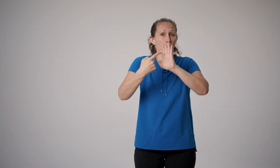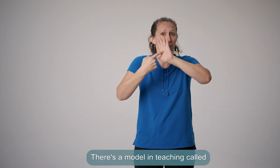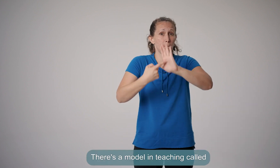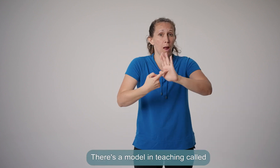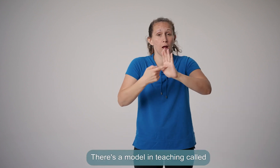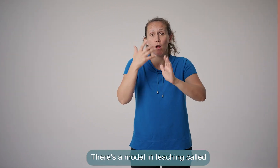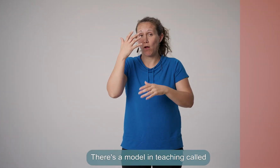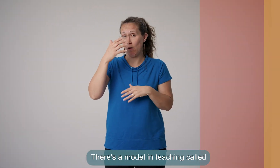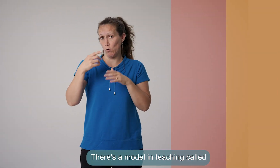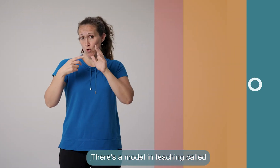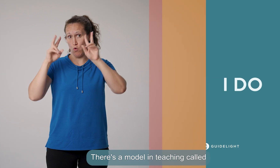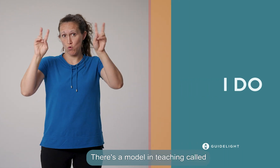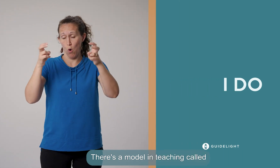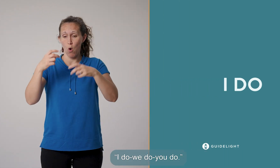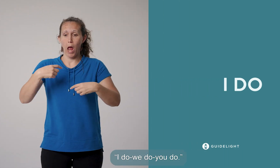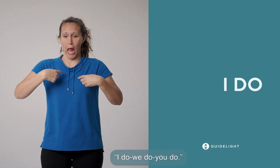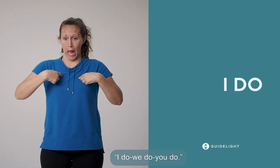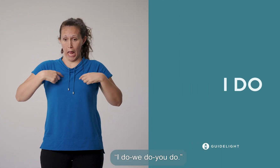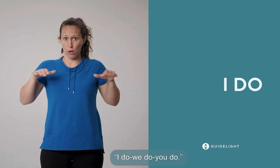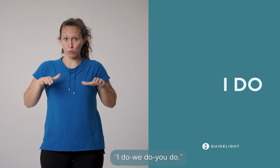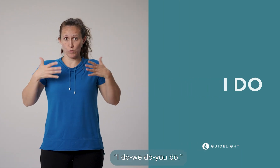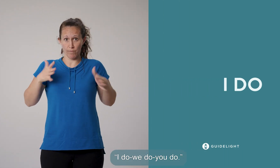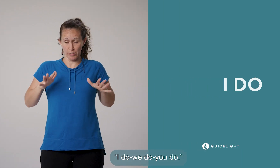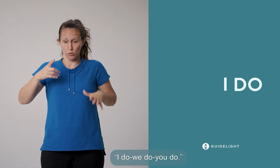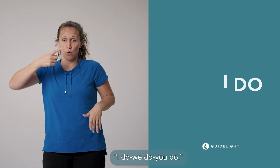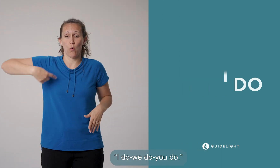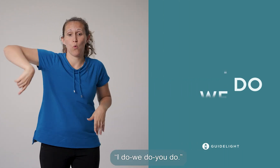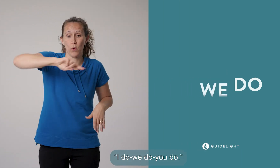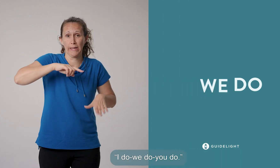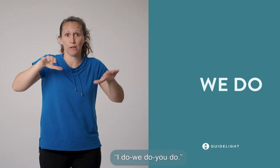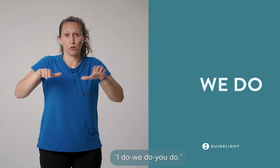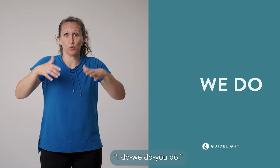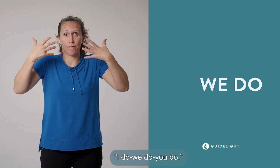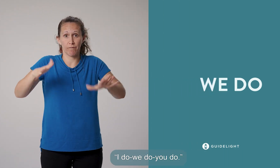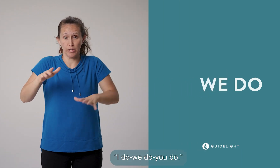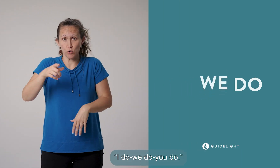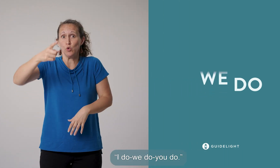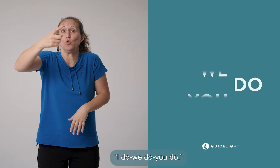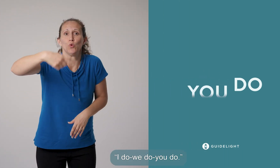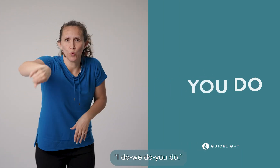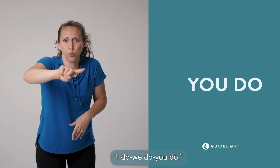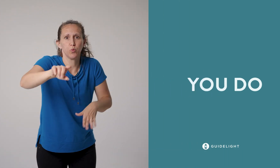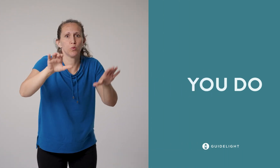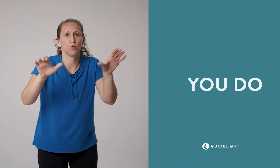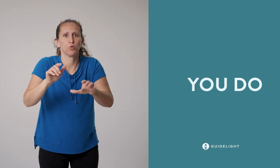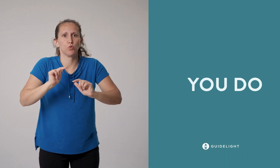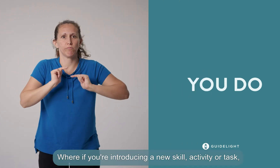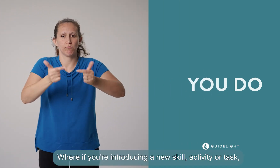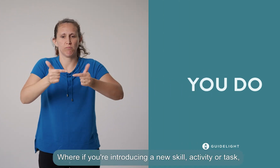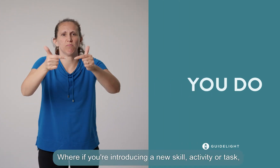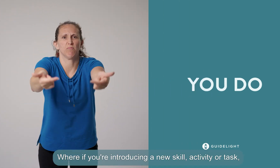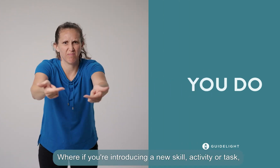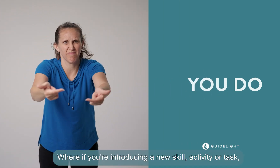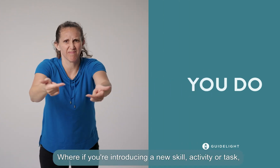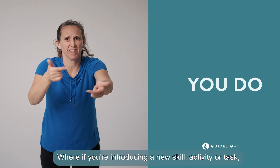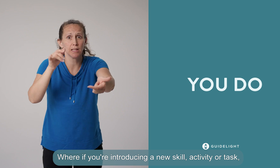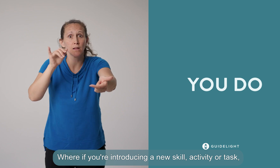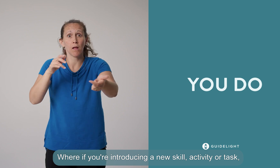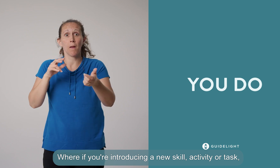There's a model in teaching called I do, we do, you do, where if you're introducing a new